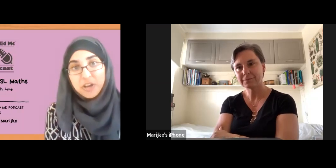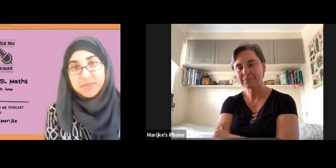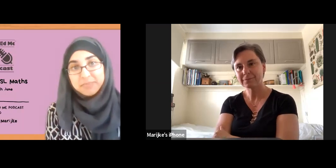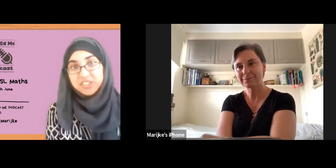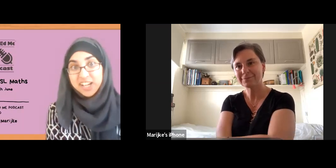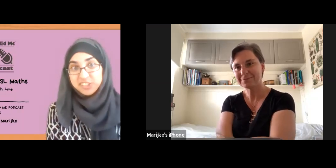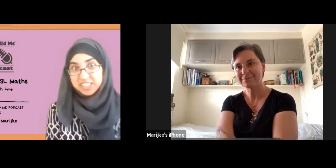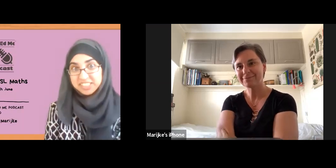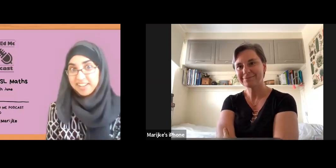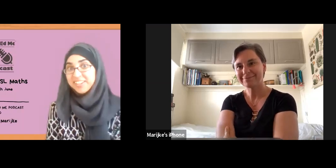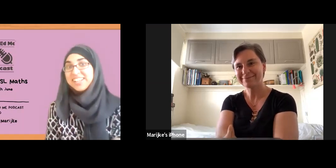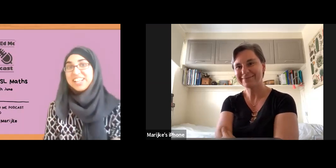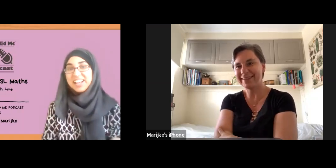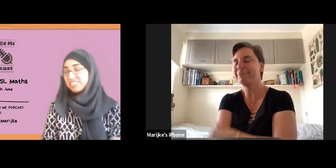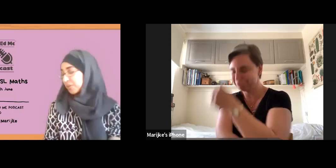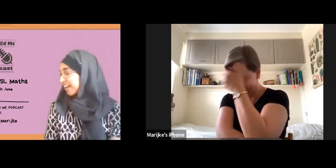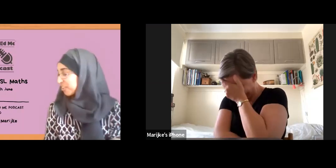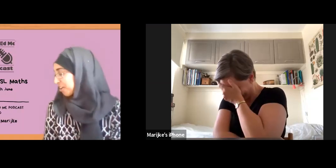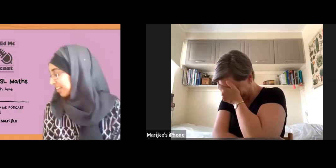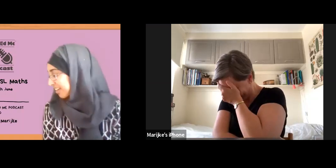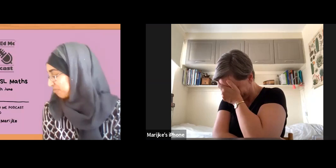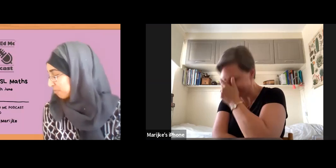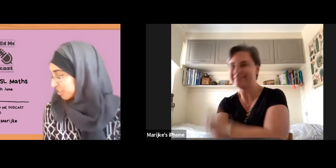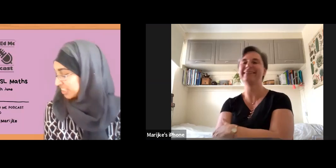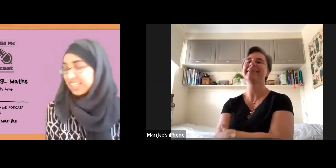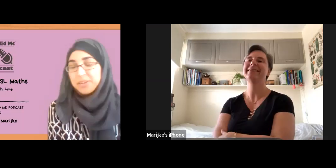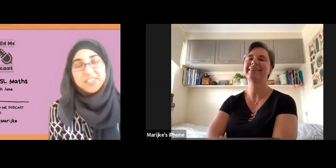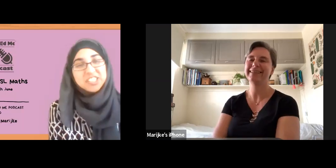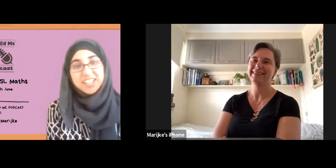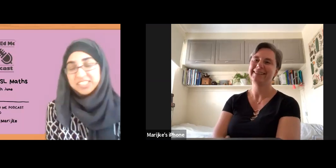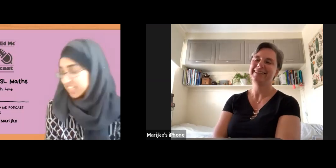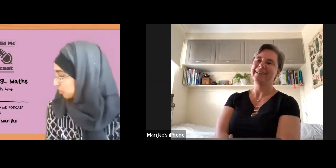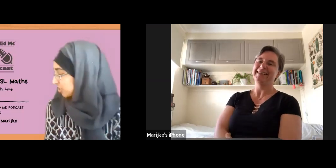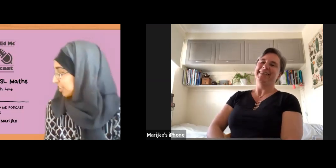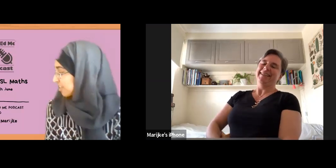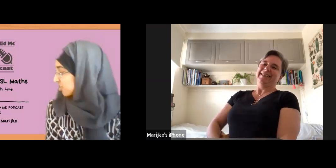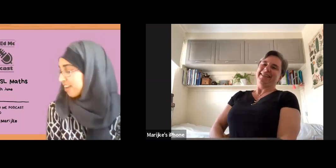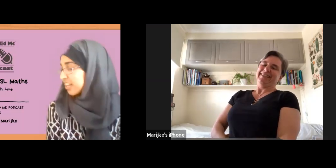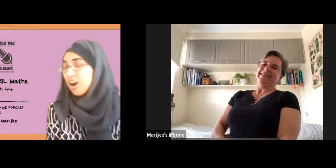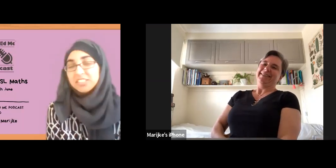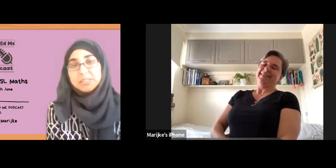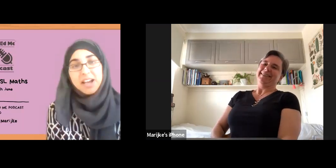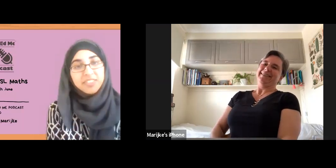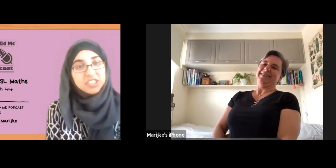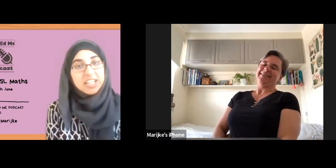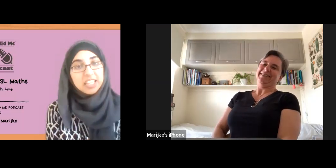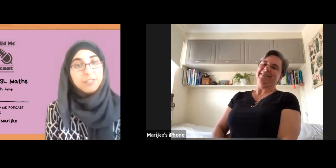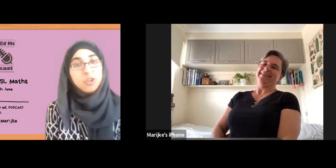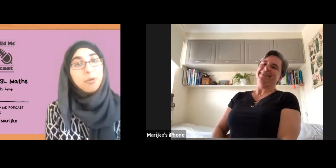Home Ed Me challenges now. So I've got some boxes here. We've got science, technology, engineering, arts and maths. If you